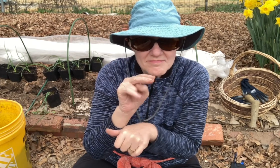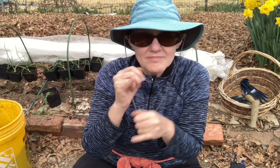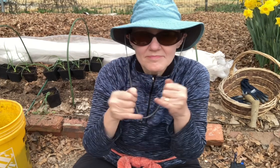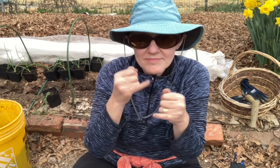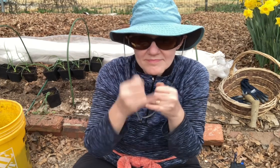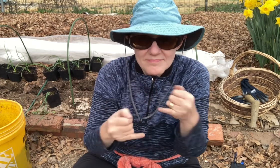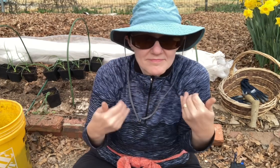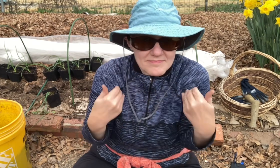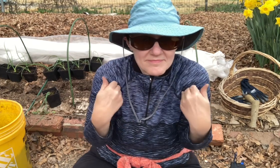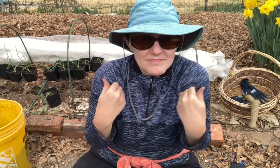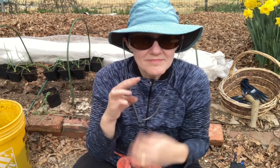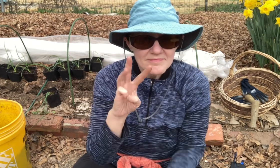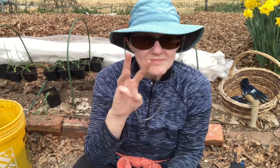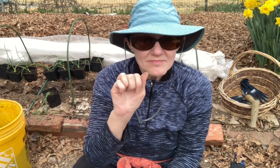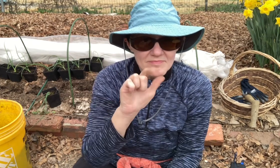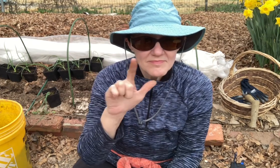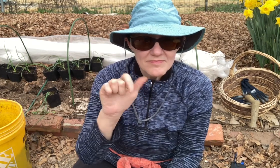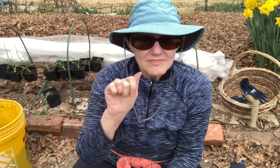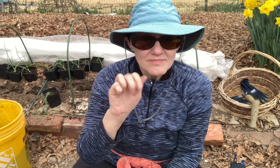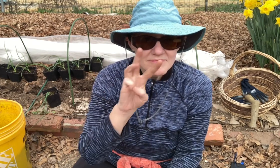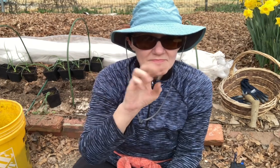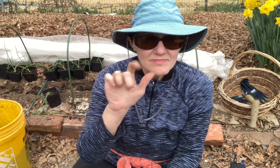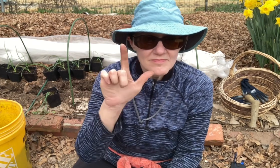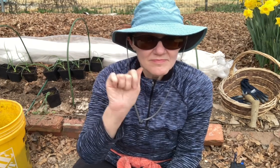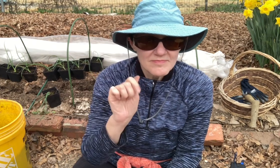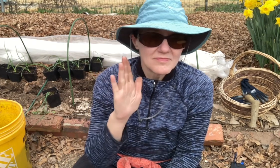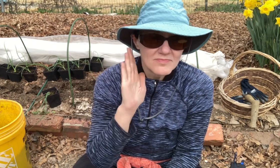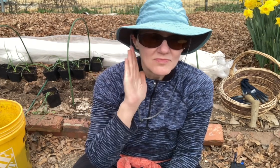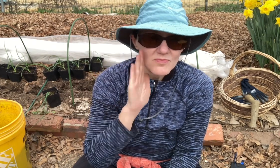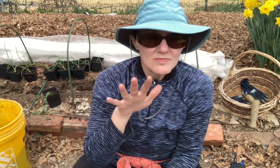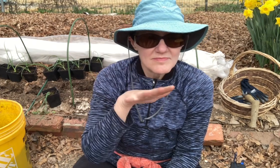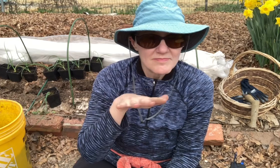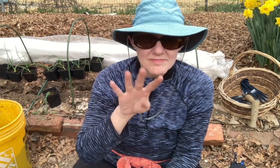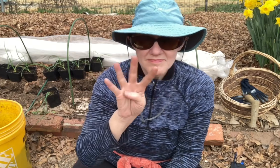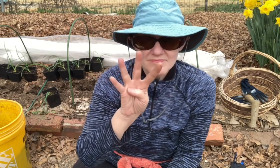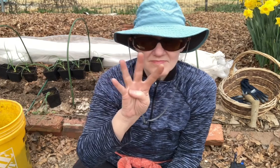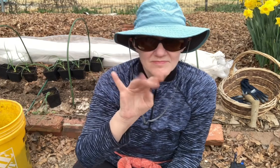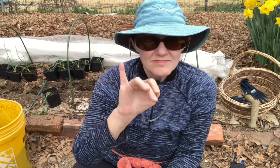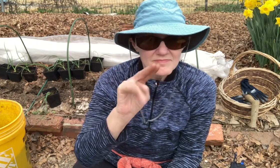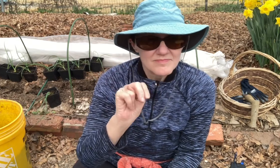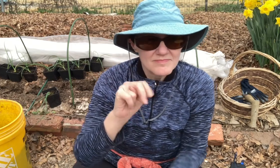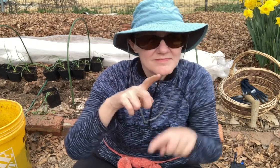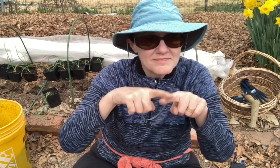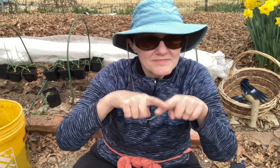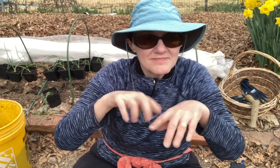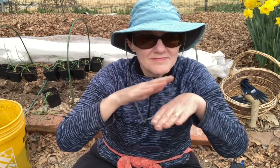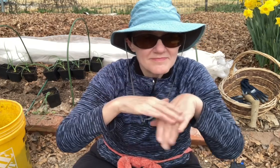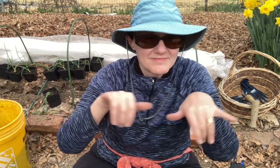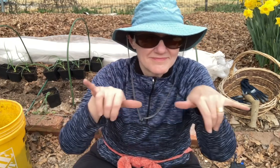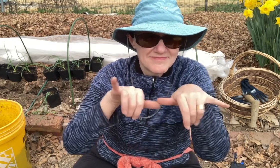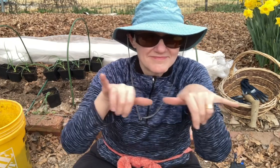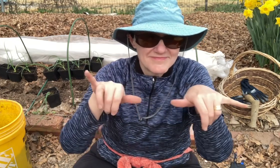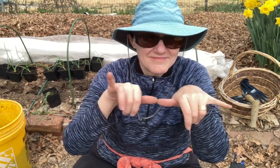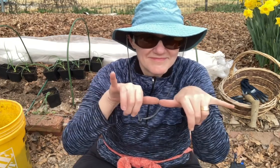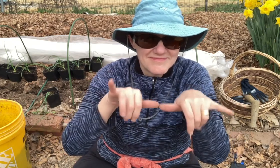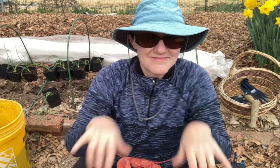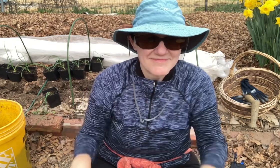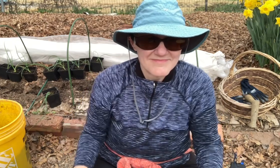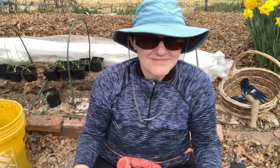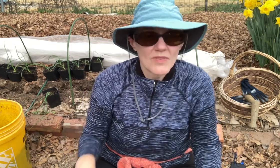apart. And we have some Walla Walla, and those are going to be spaced about 4 inches apart. So it's